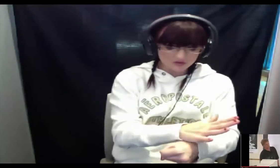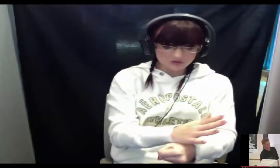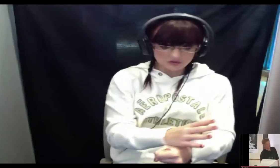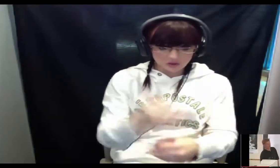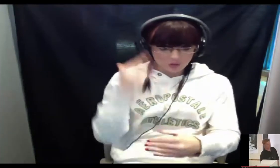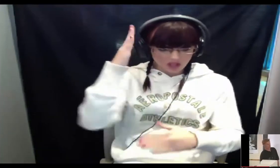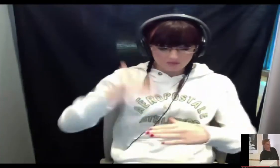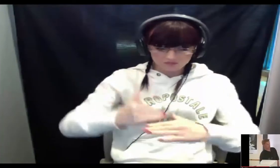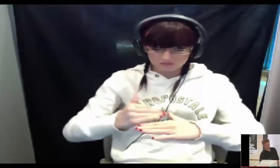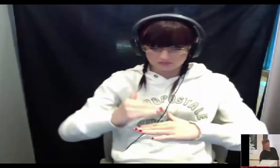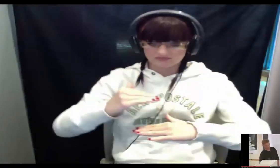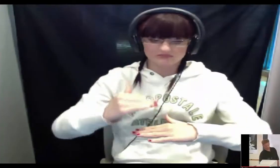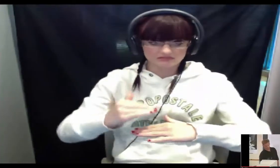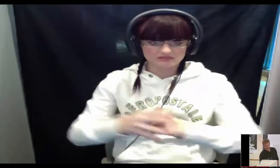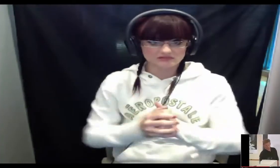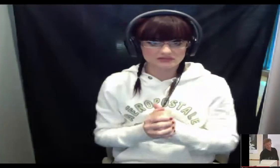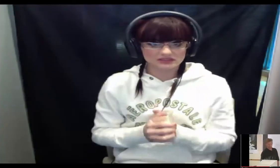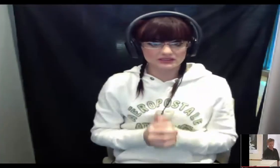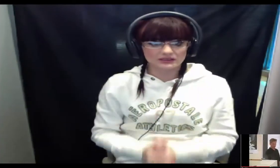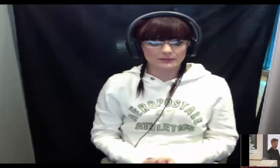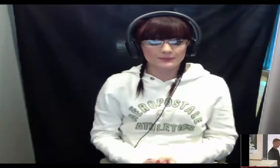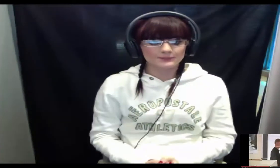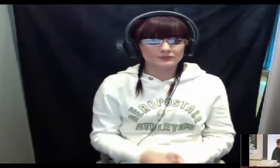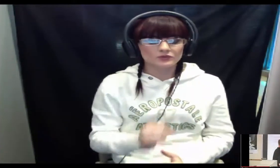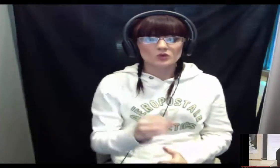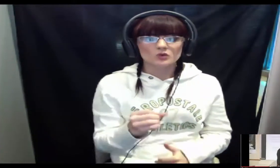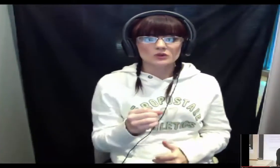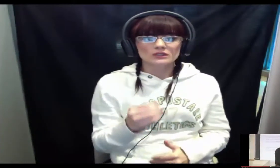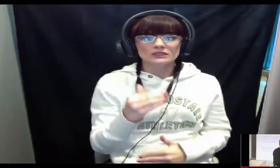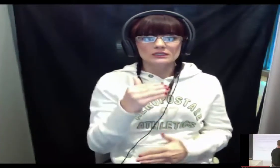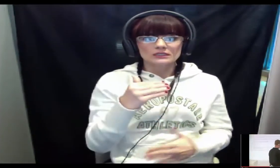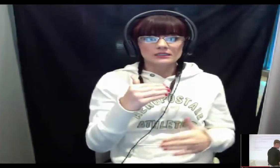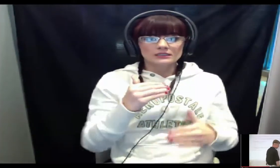the atmosphere can hold. Next term.